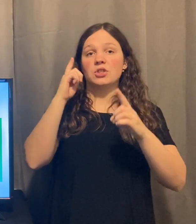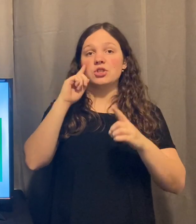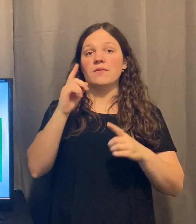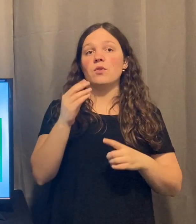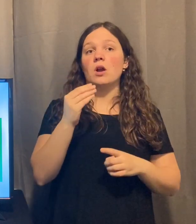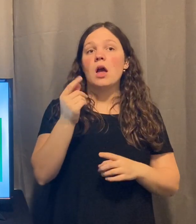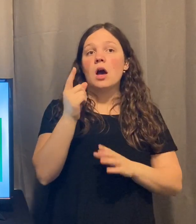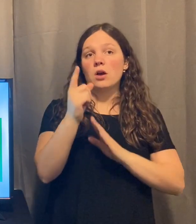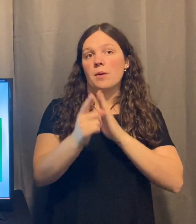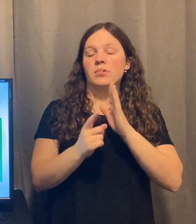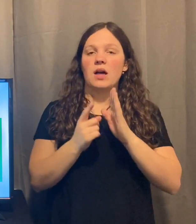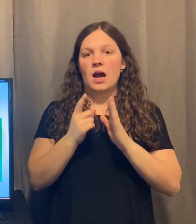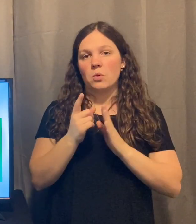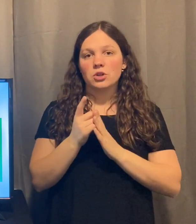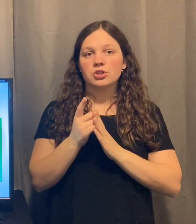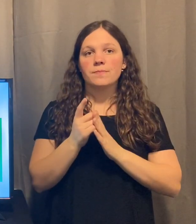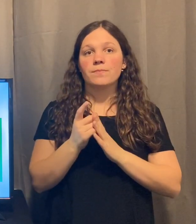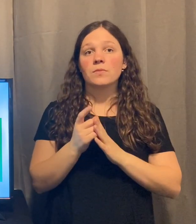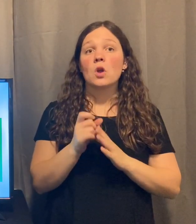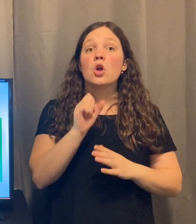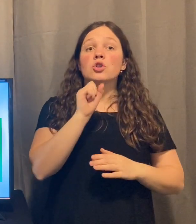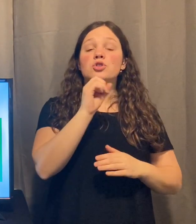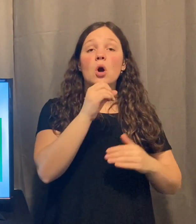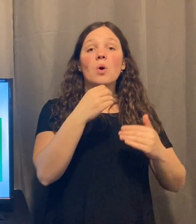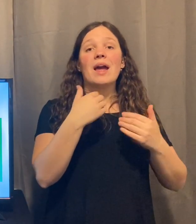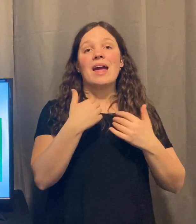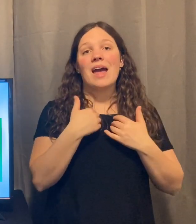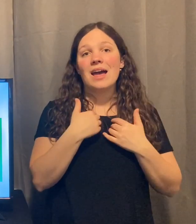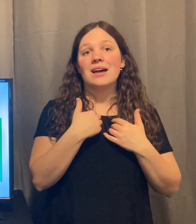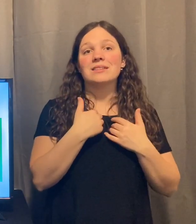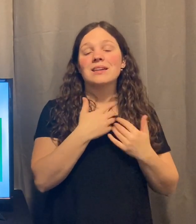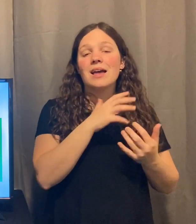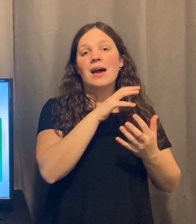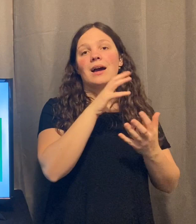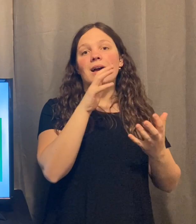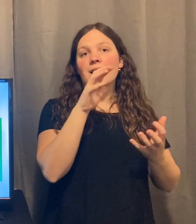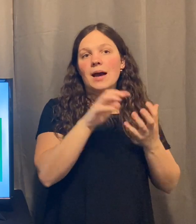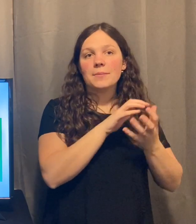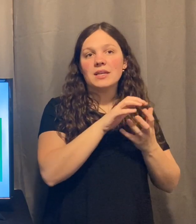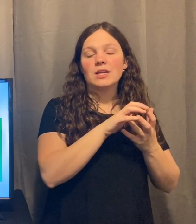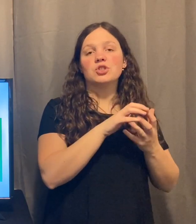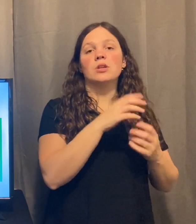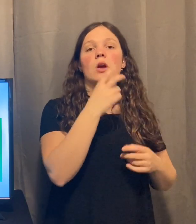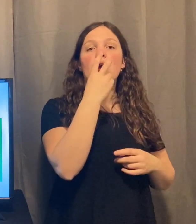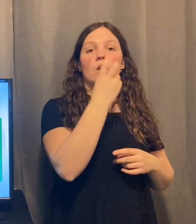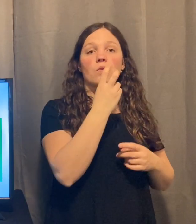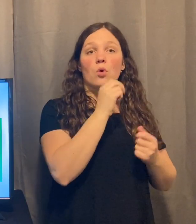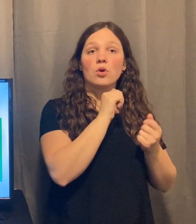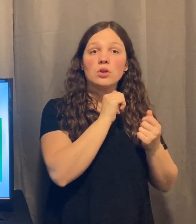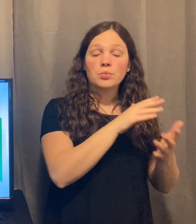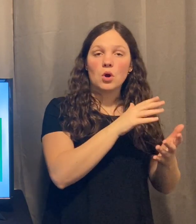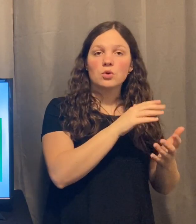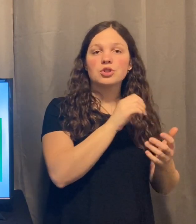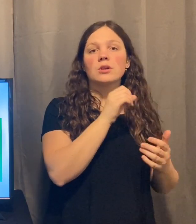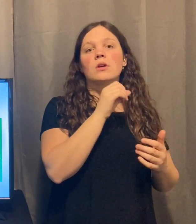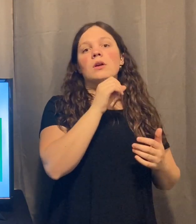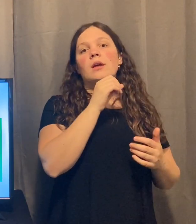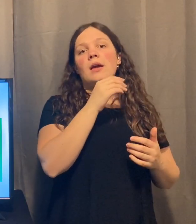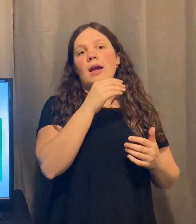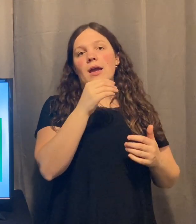education for a couple hours. So it has a combination of oral approach